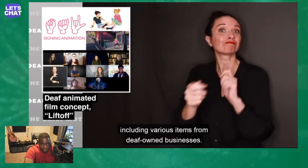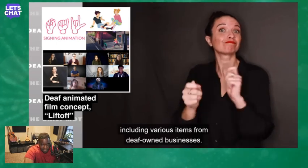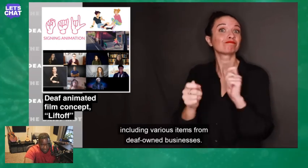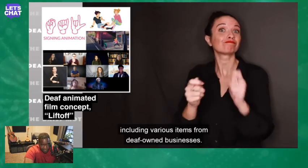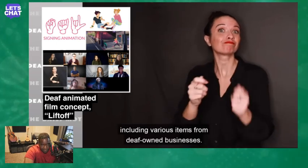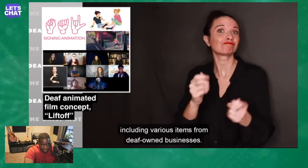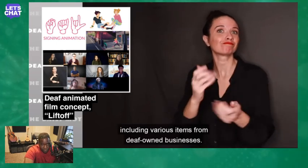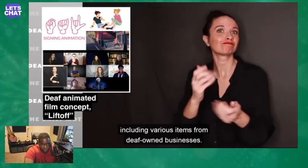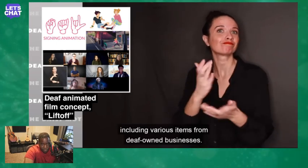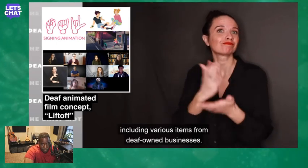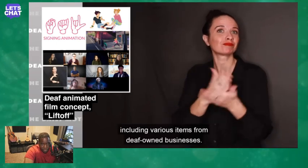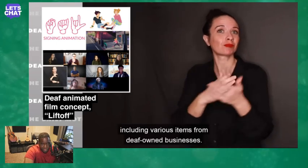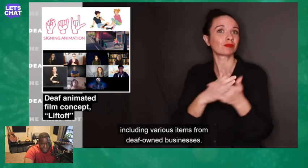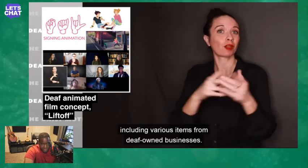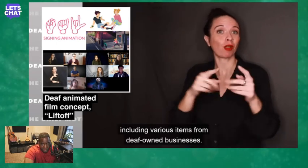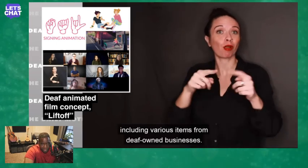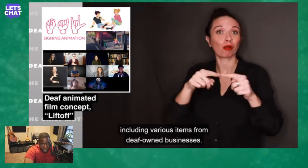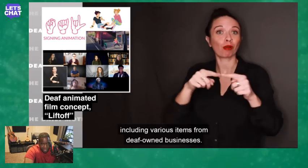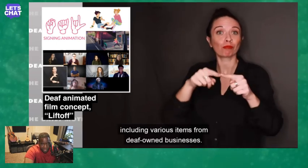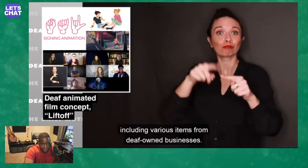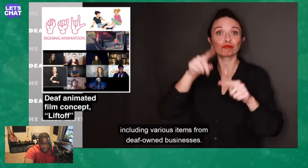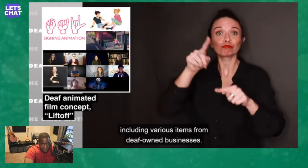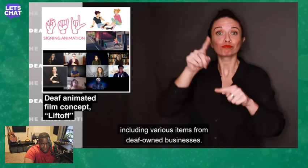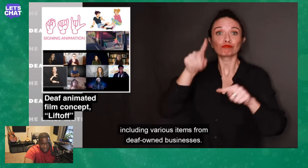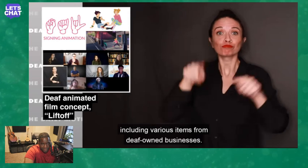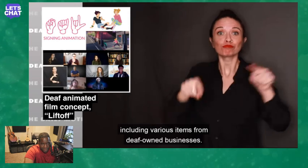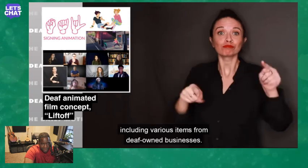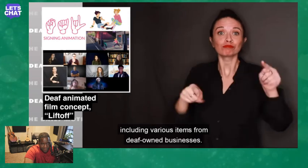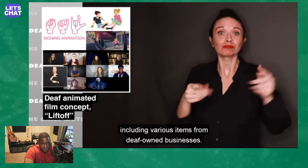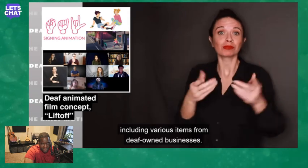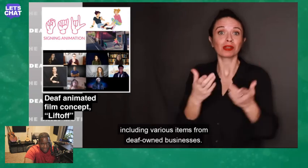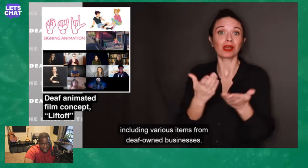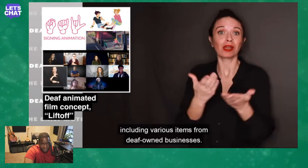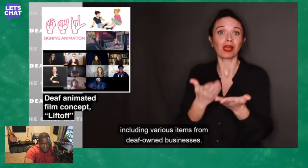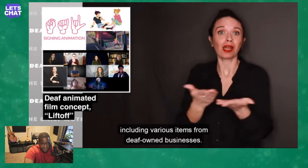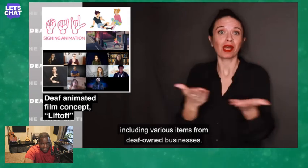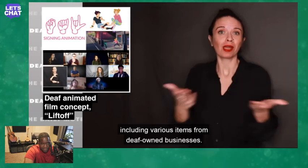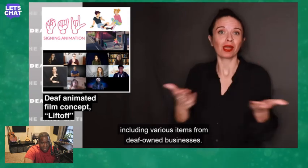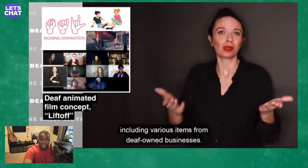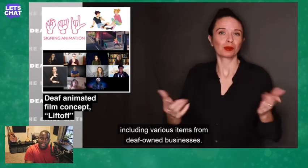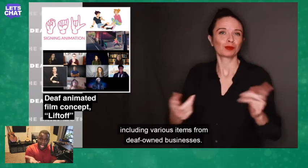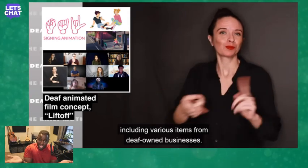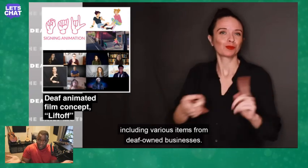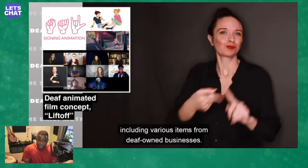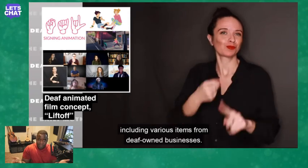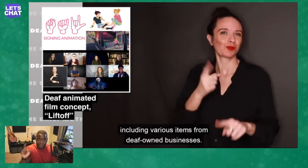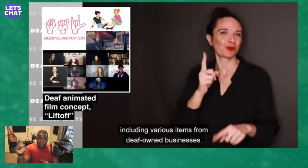in rewards of, you know,